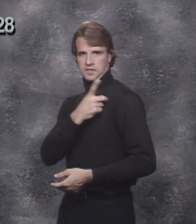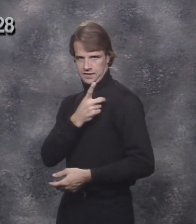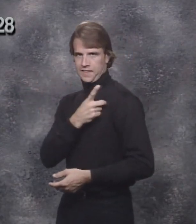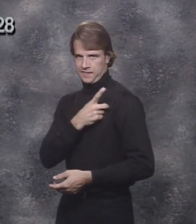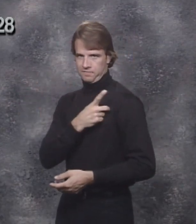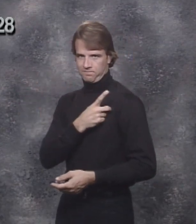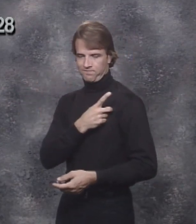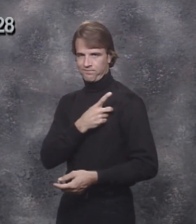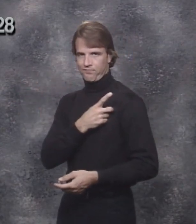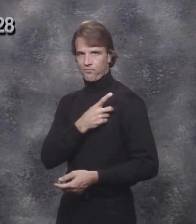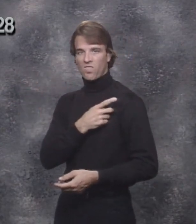with this name sign,